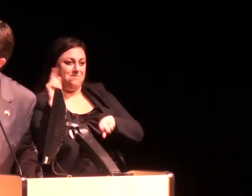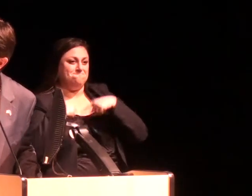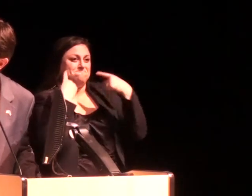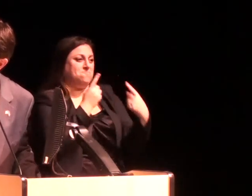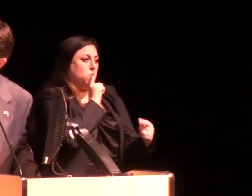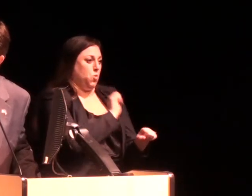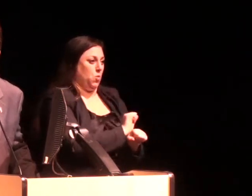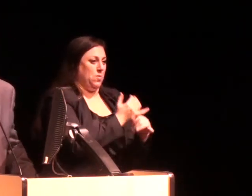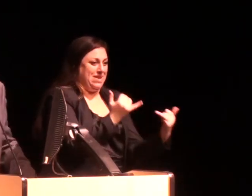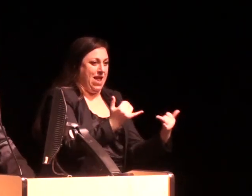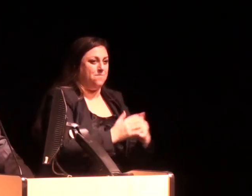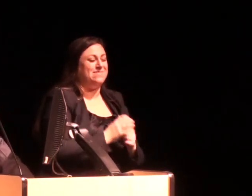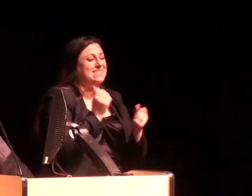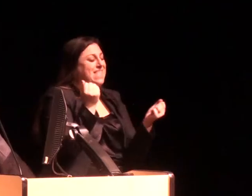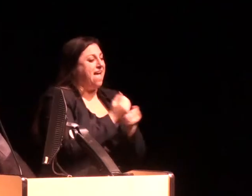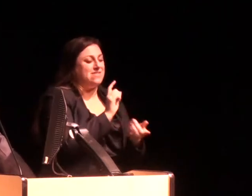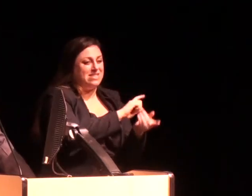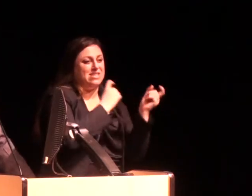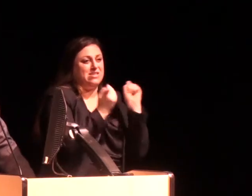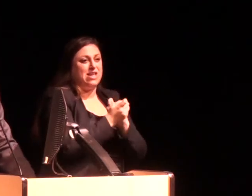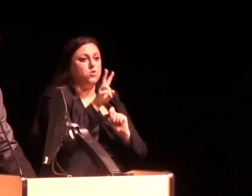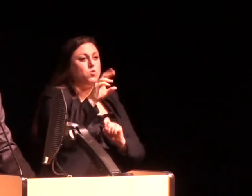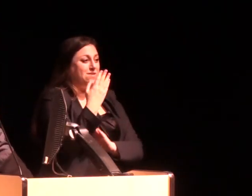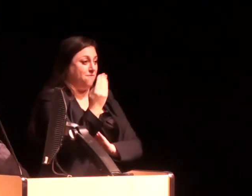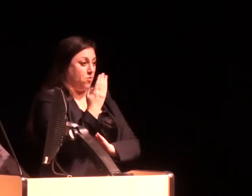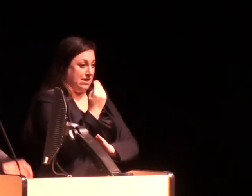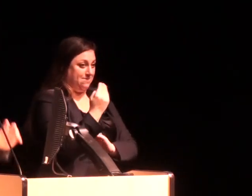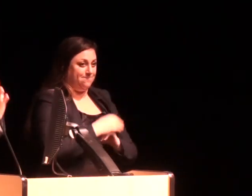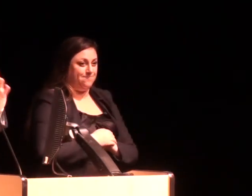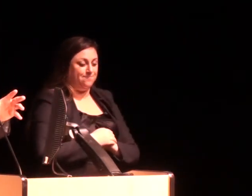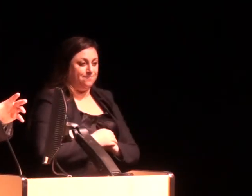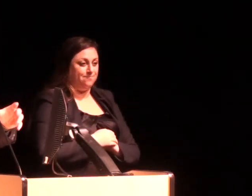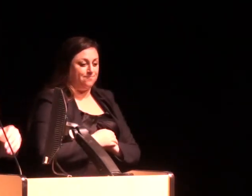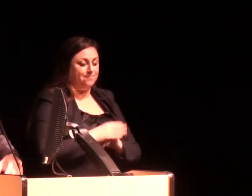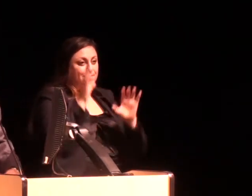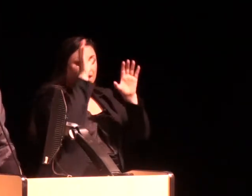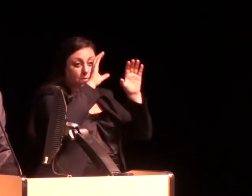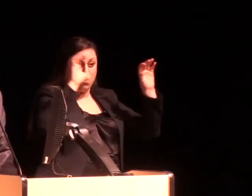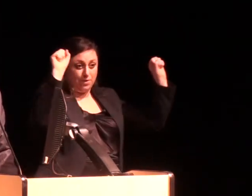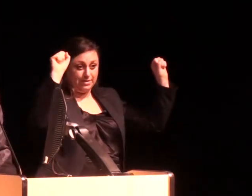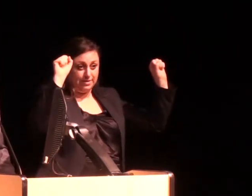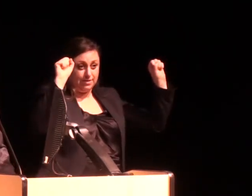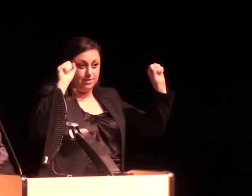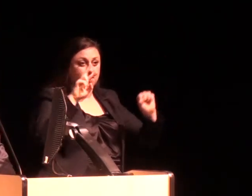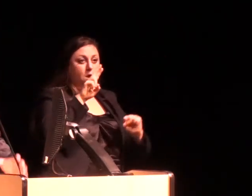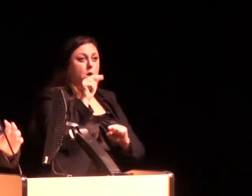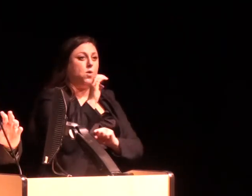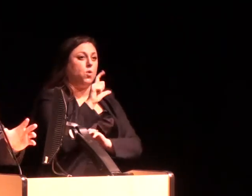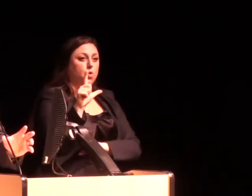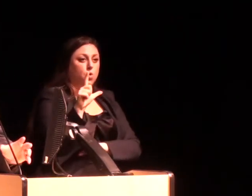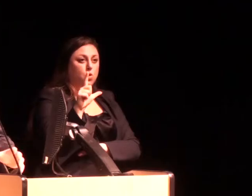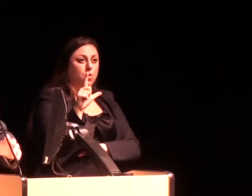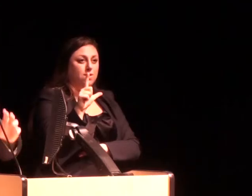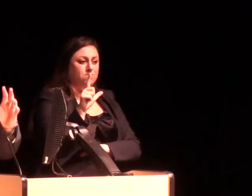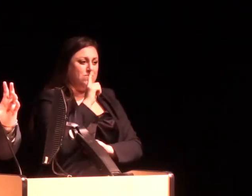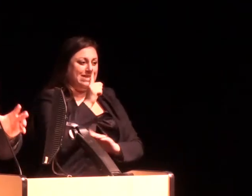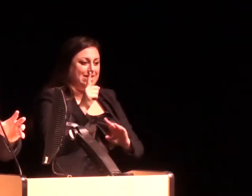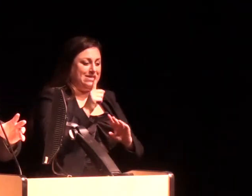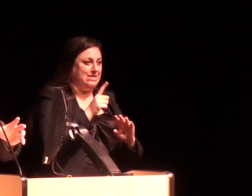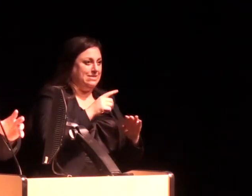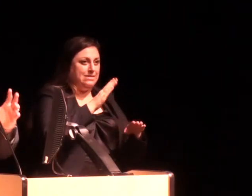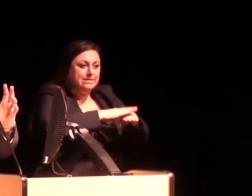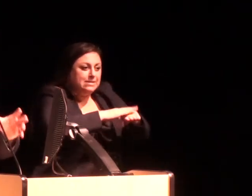changed. December 17, 2014. President Obama and President Raul Castro, breaking news. We